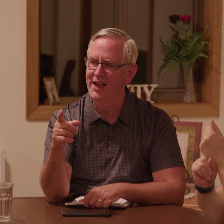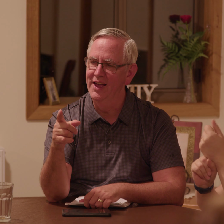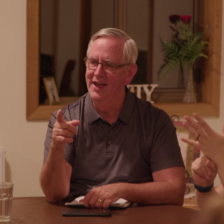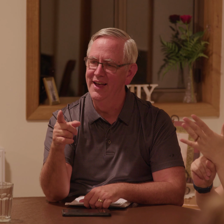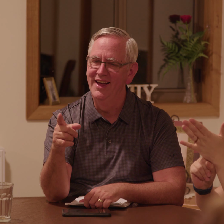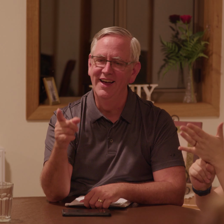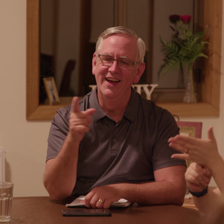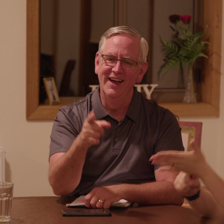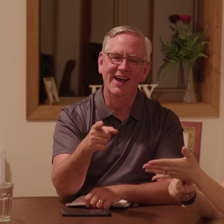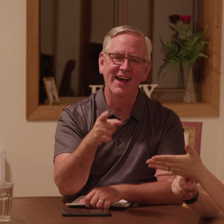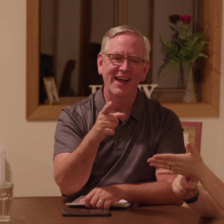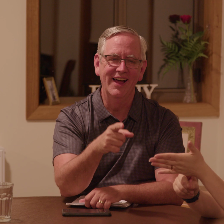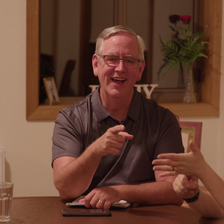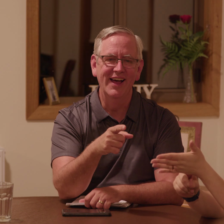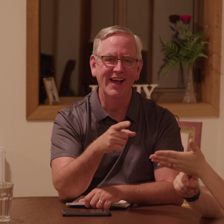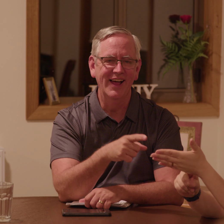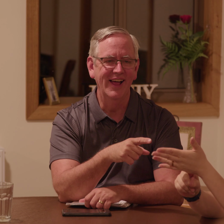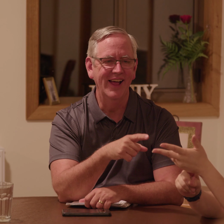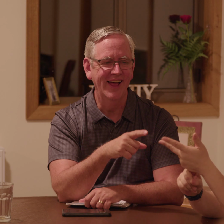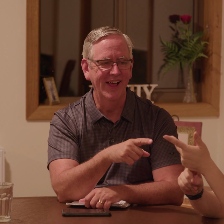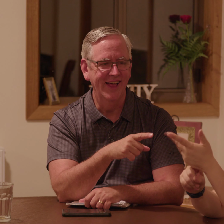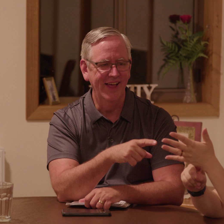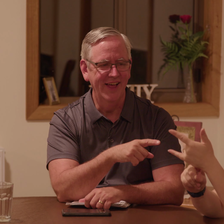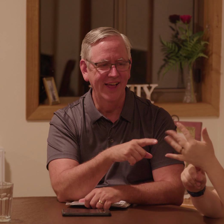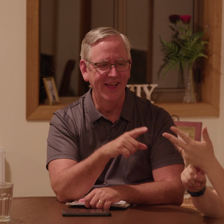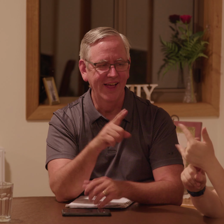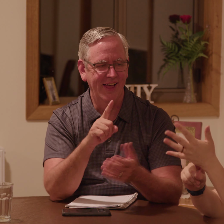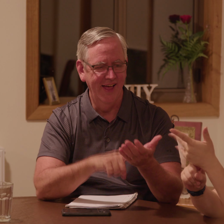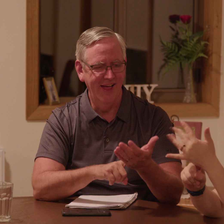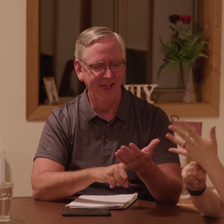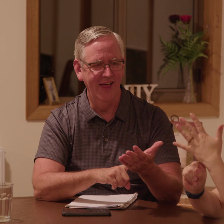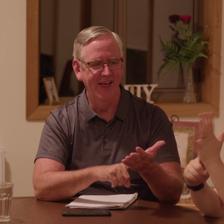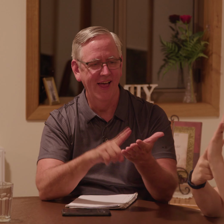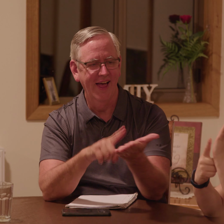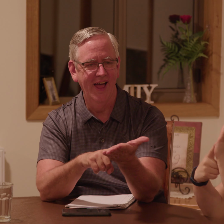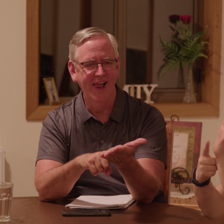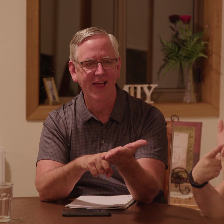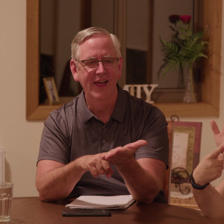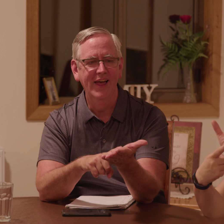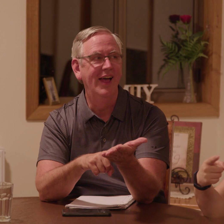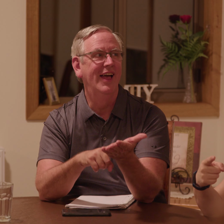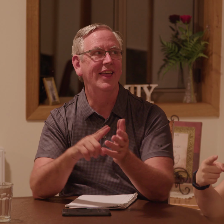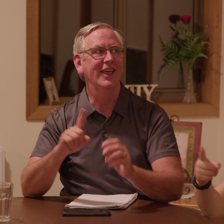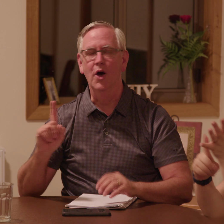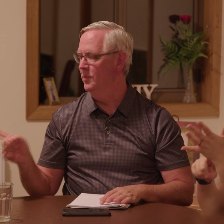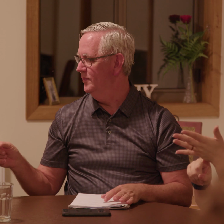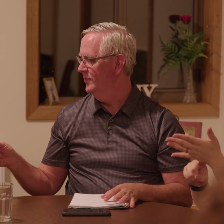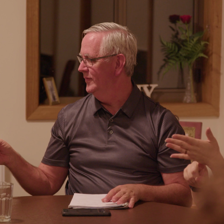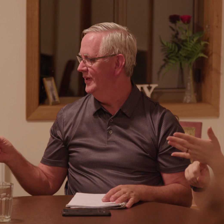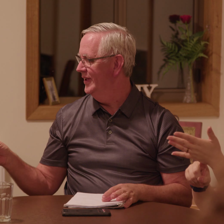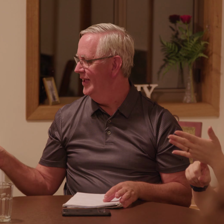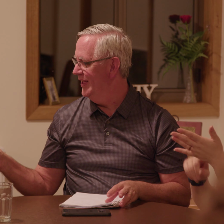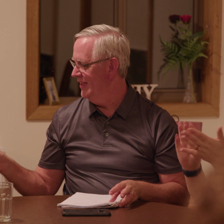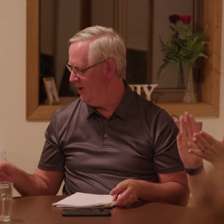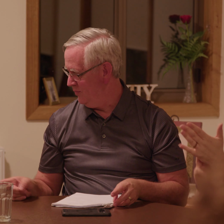L. L, L, L. Mum. L, just L. one. One. Yeah. Yeah, L